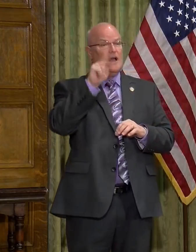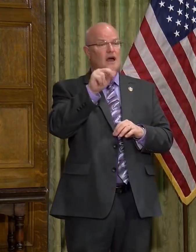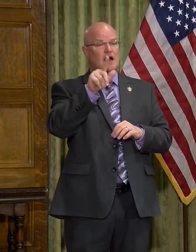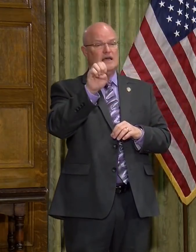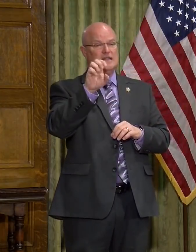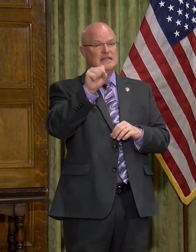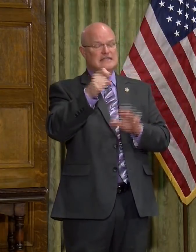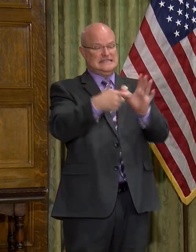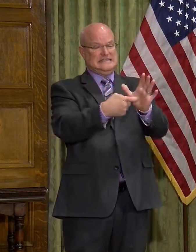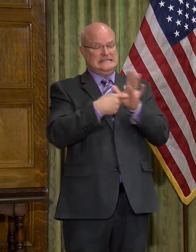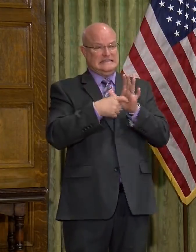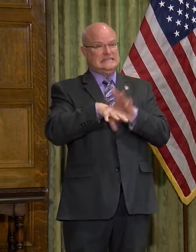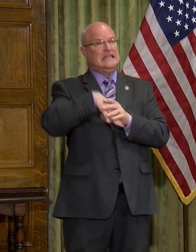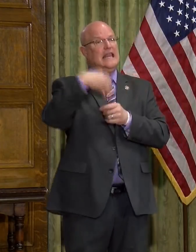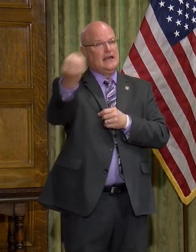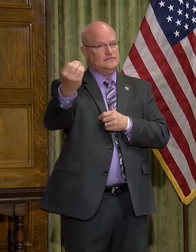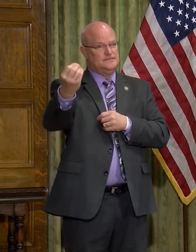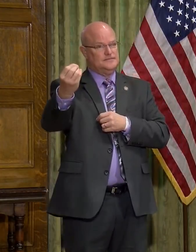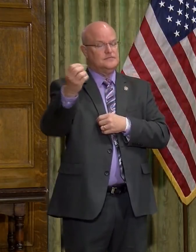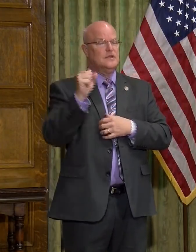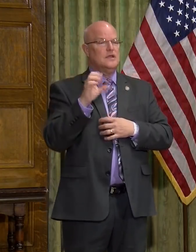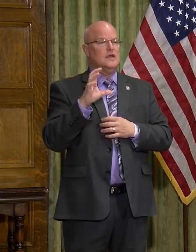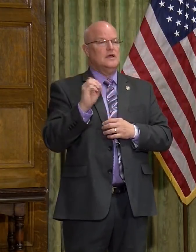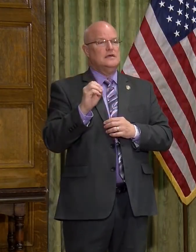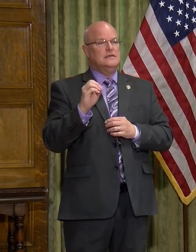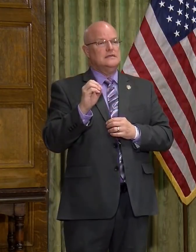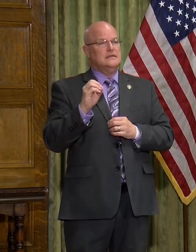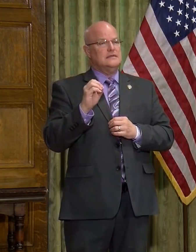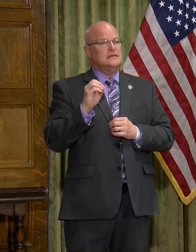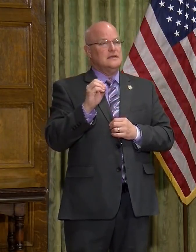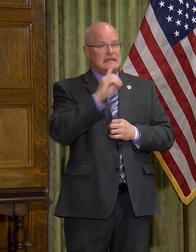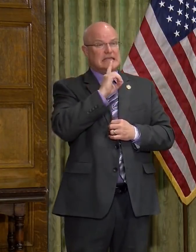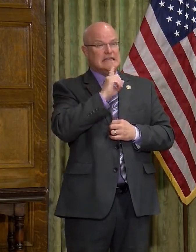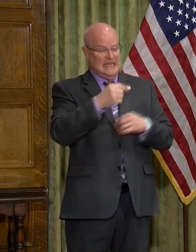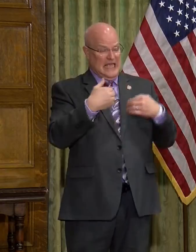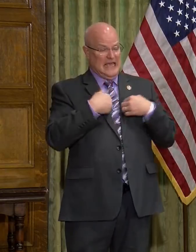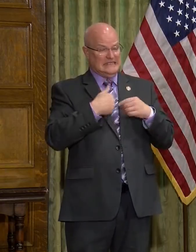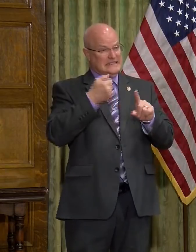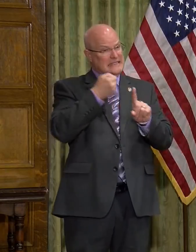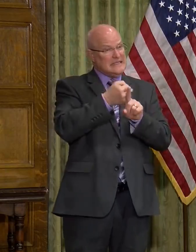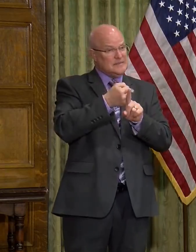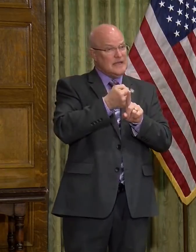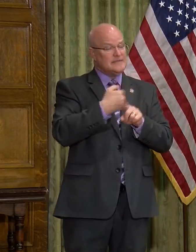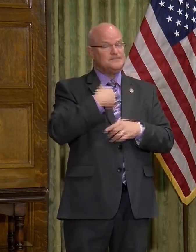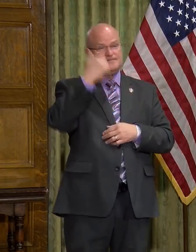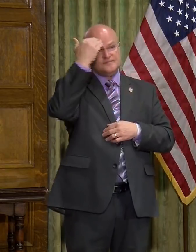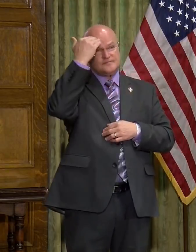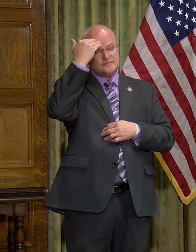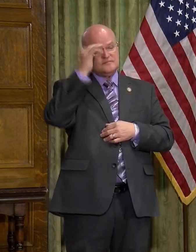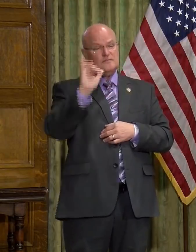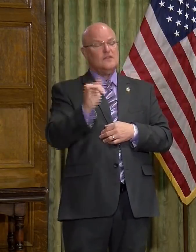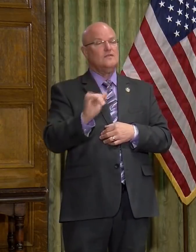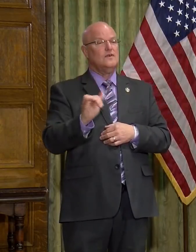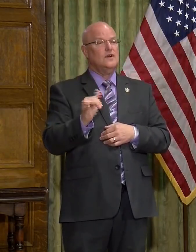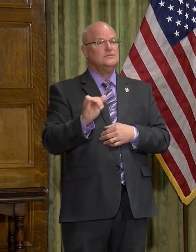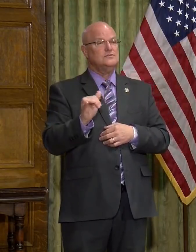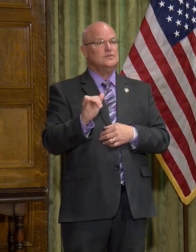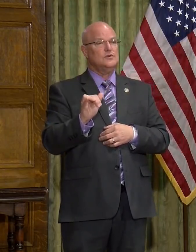an absolute necessity to get out. And so it has had an impact. I know that they've